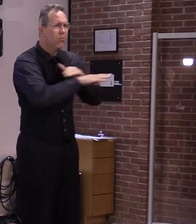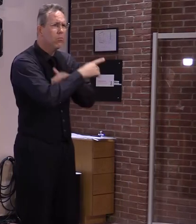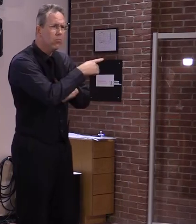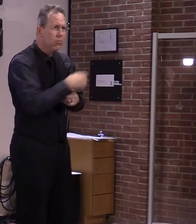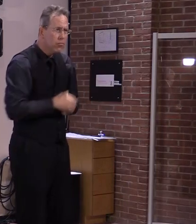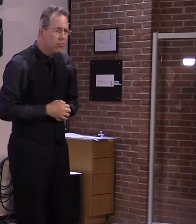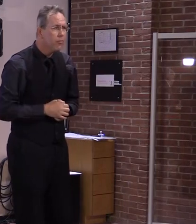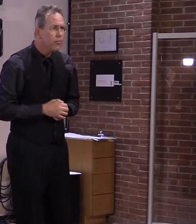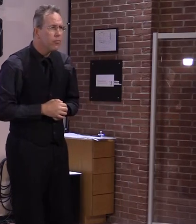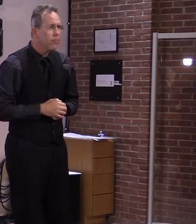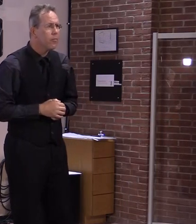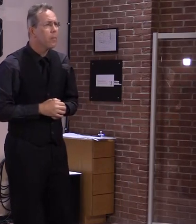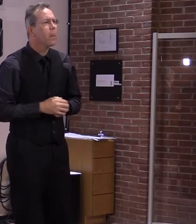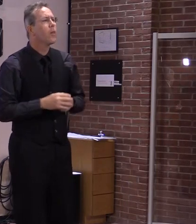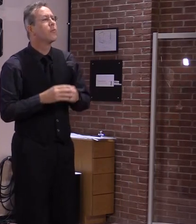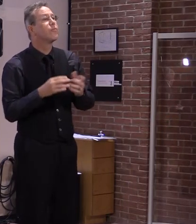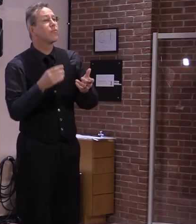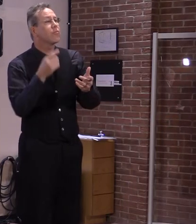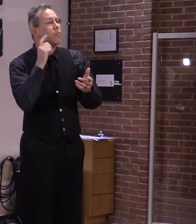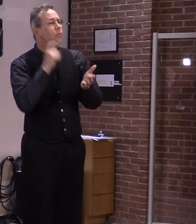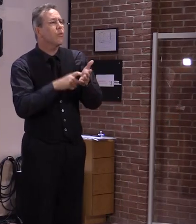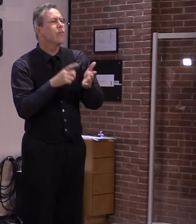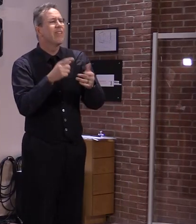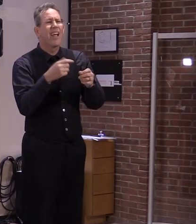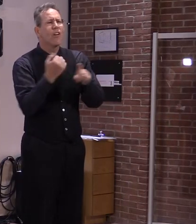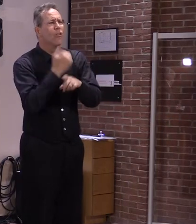healthvermont.gov/myvaccine, or you can call